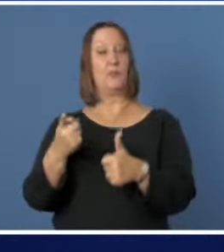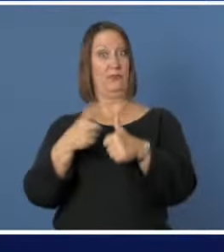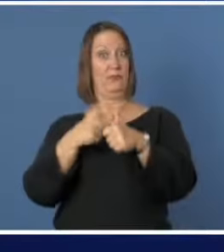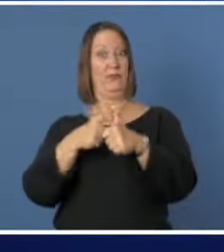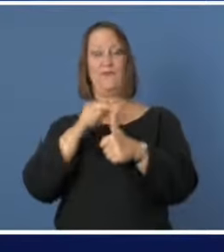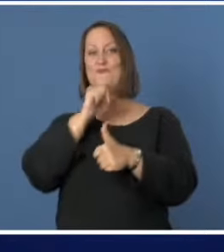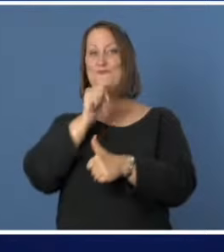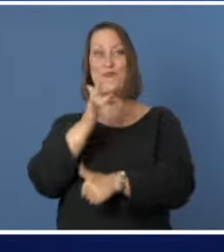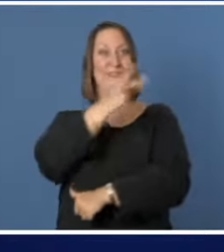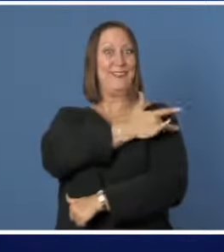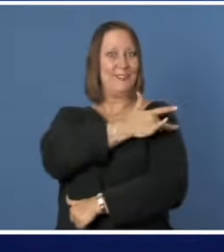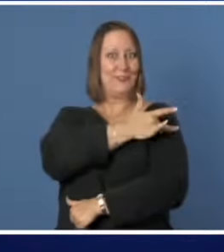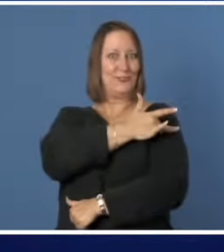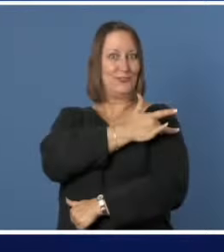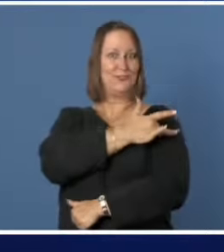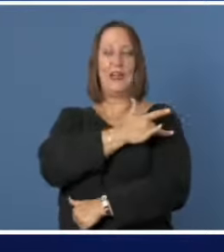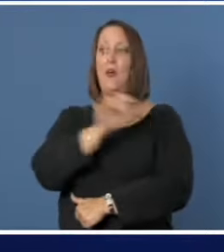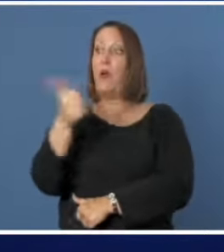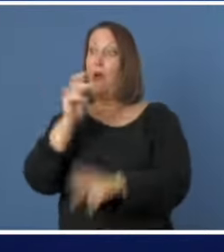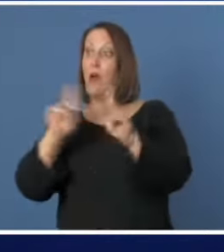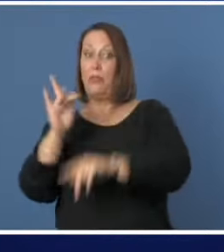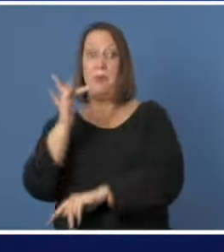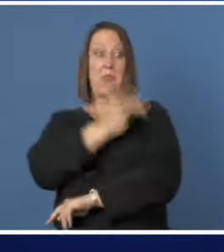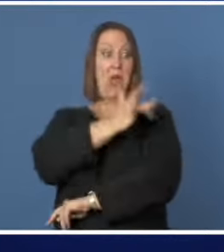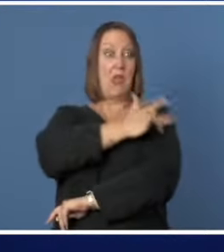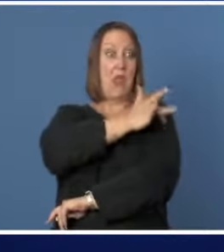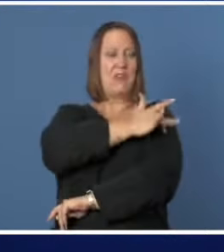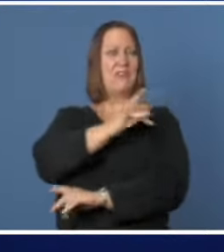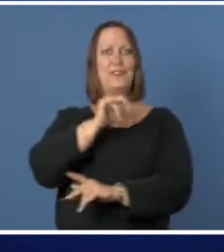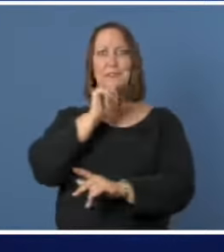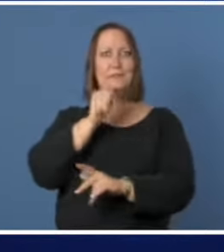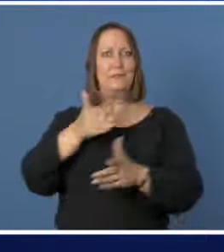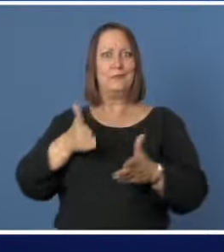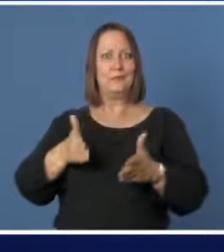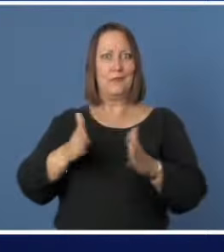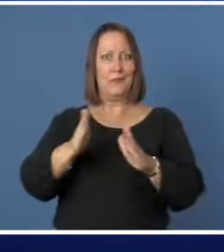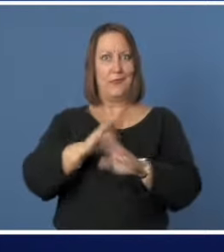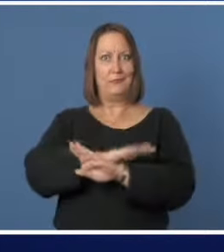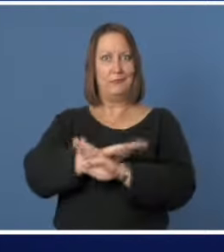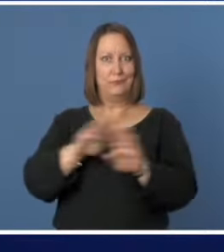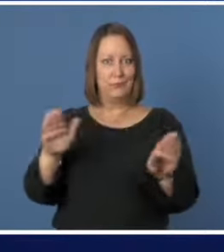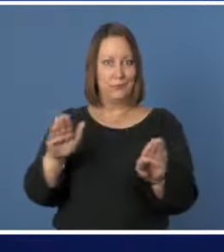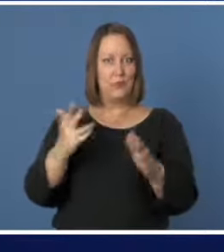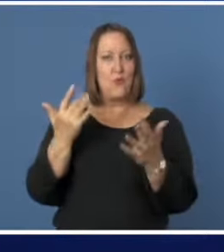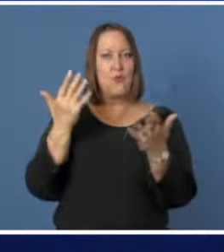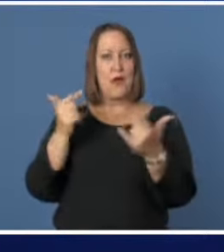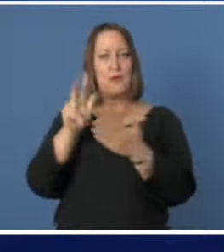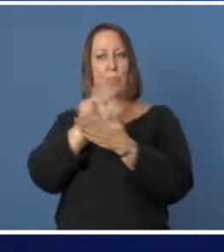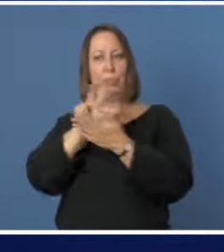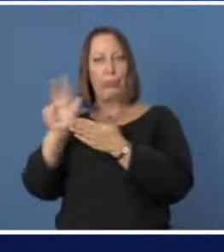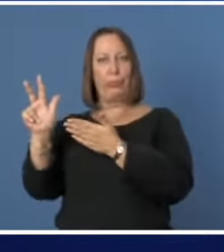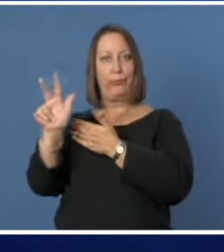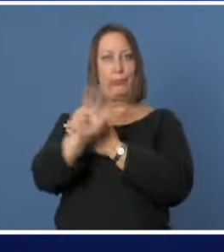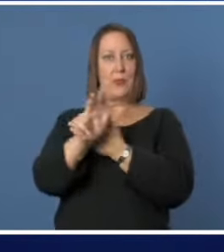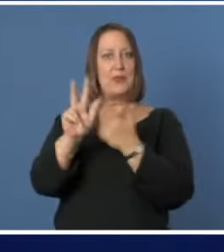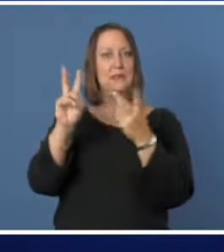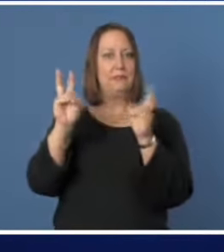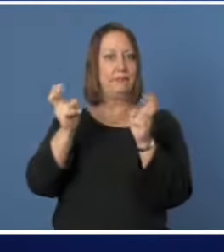do not touch or let others touch your vaccinated area before it is healed.